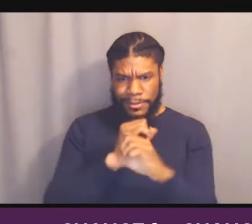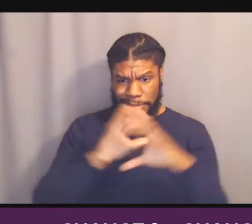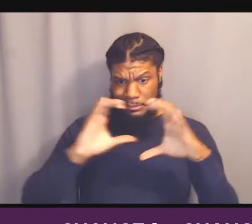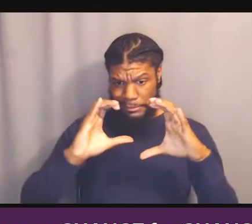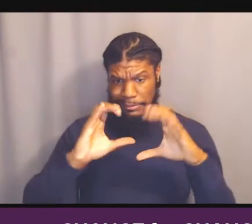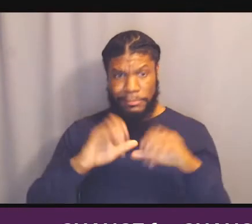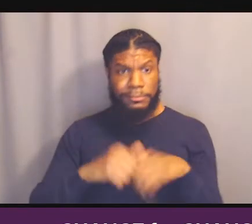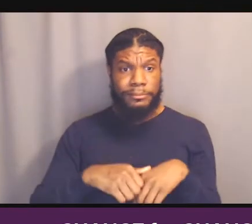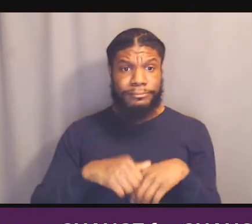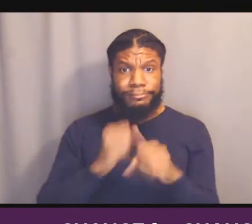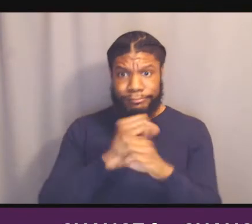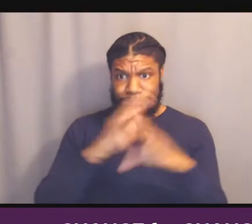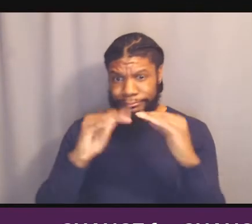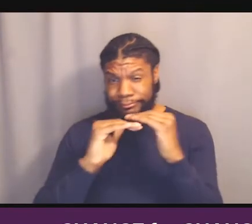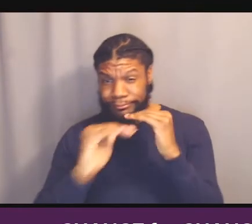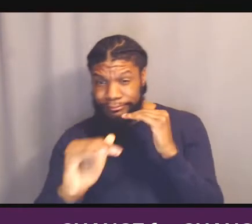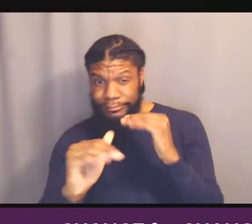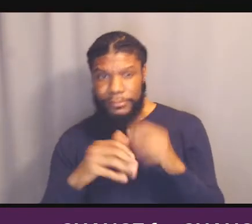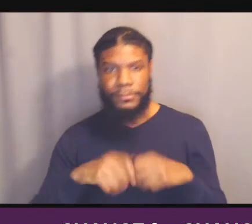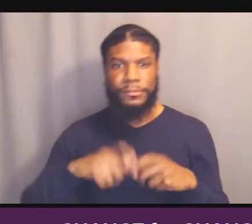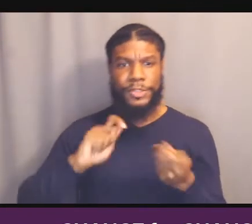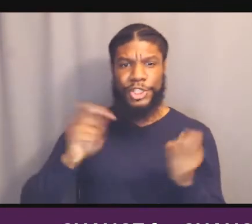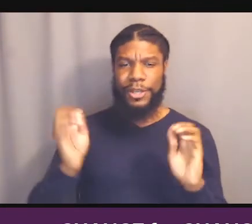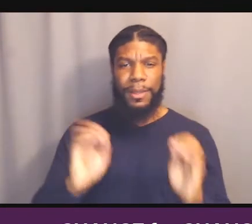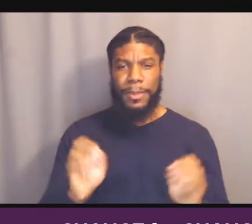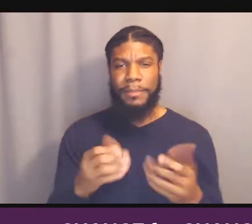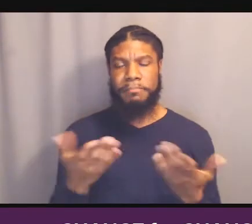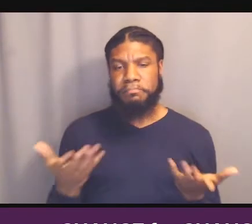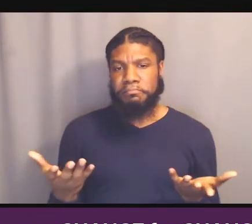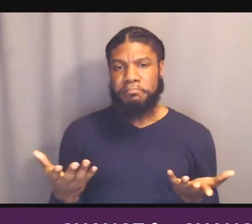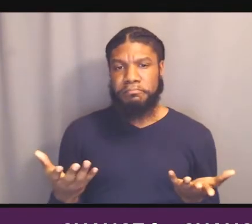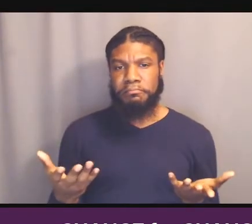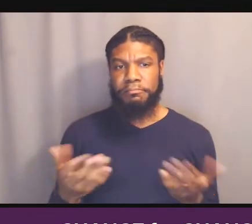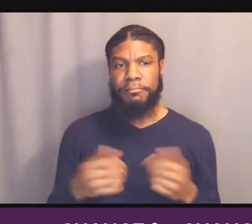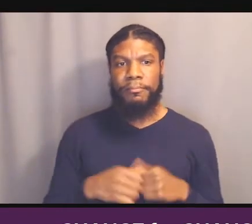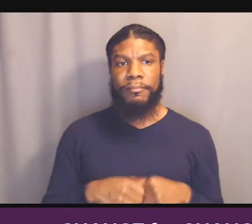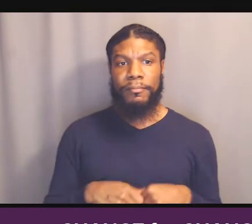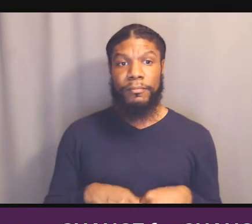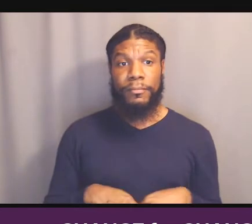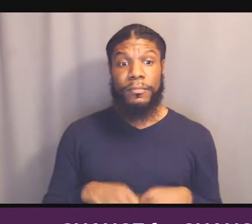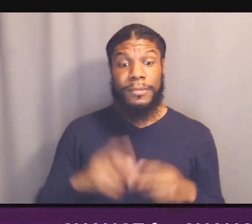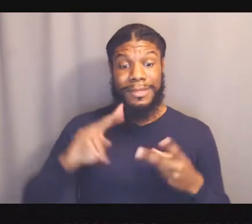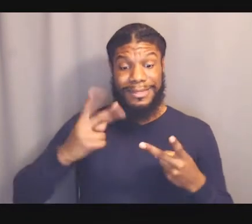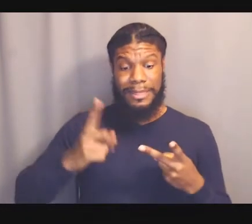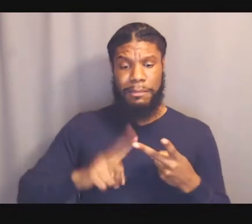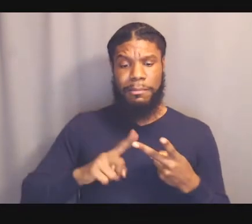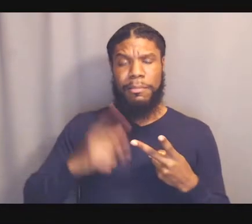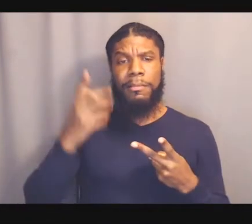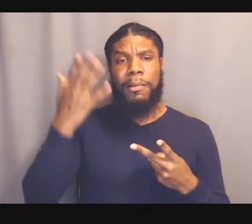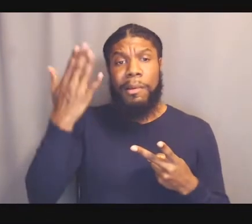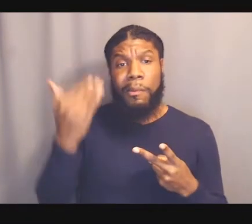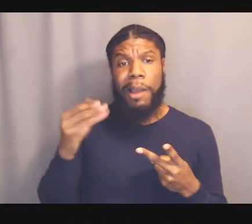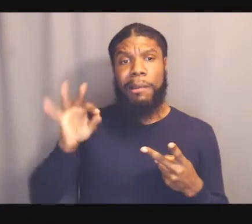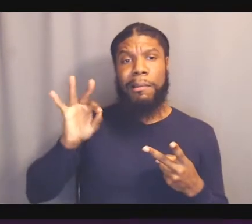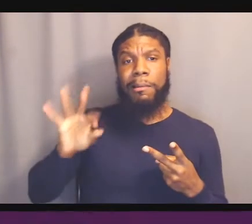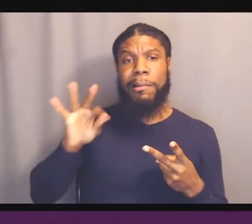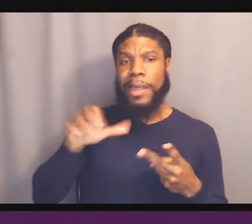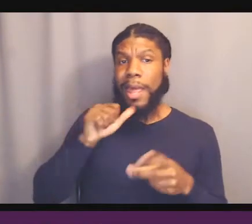no chance for change. Here's the second reason why words alone don't work in healing the